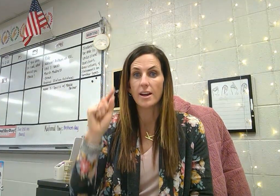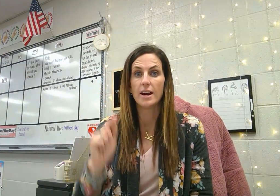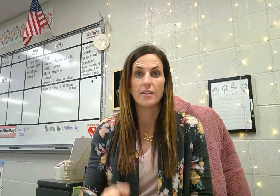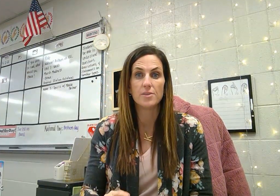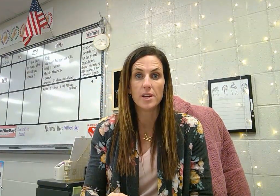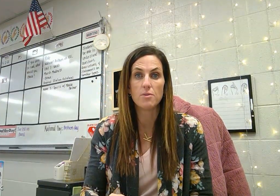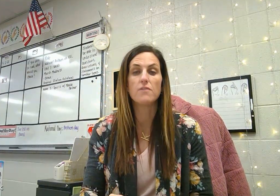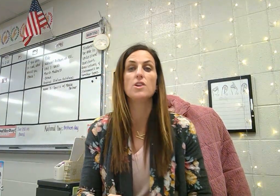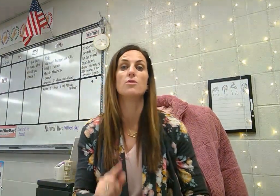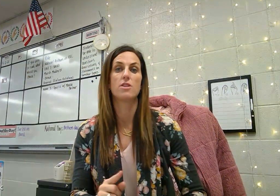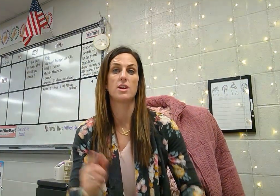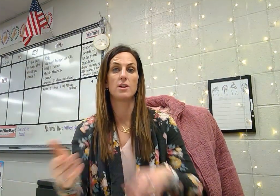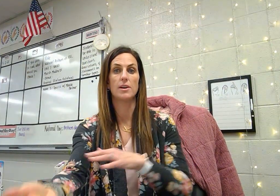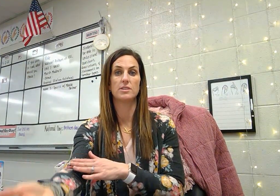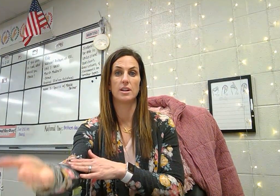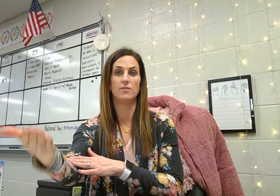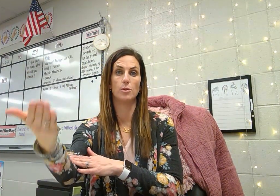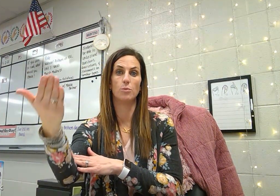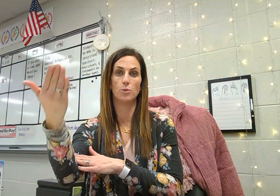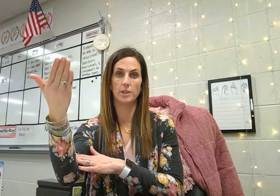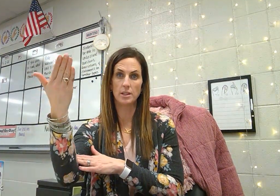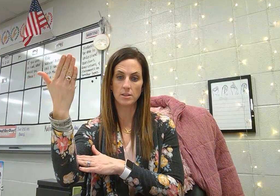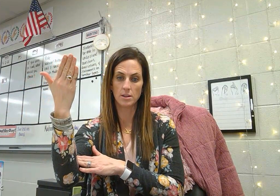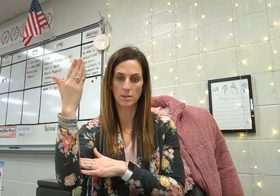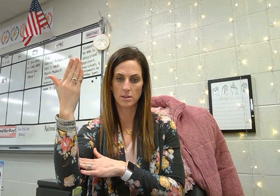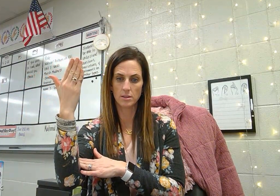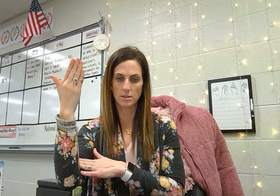had everybody review, think about the sign for morning,